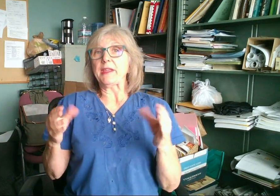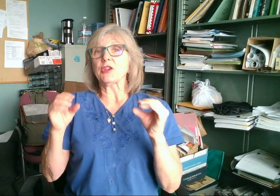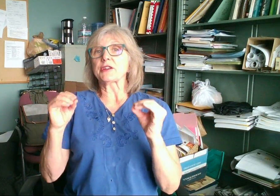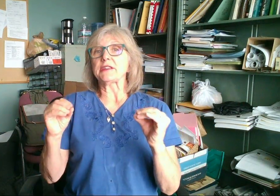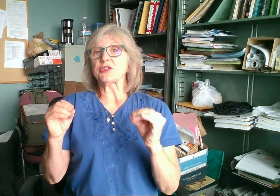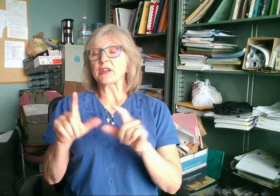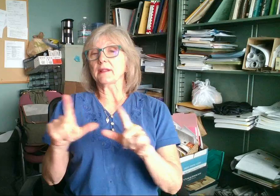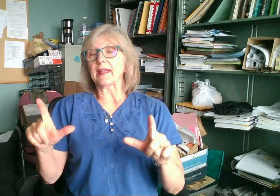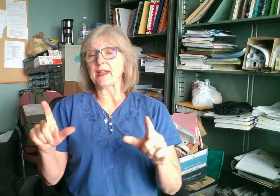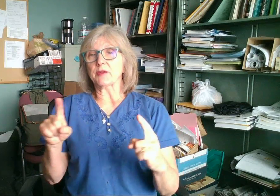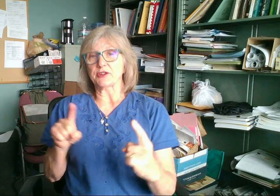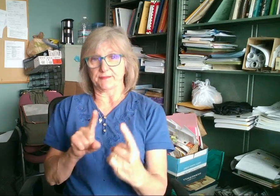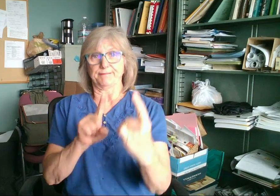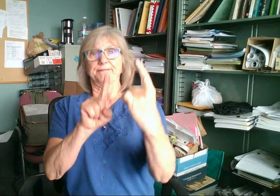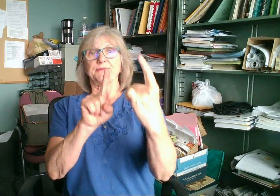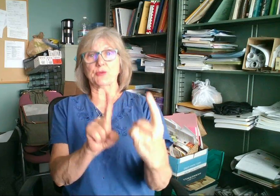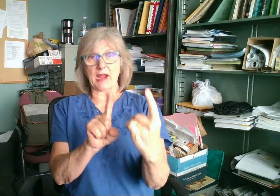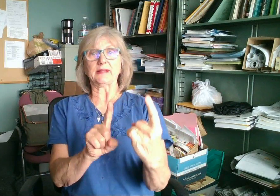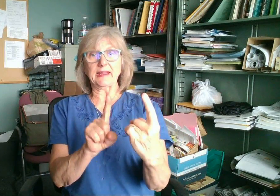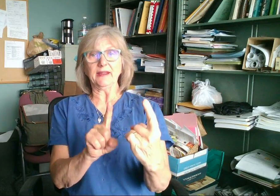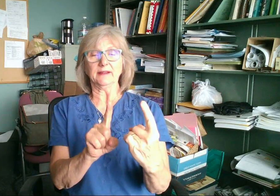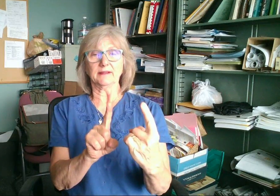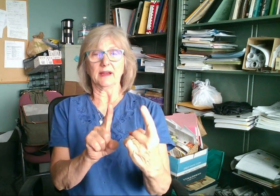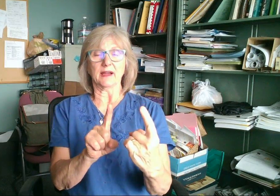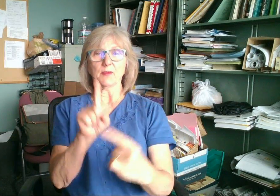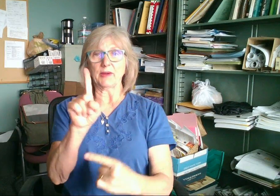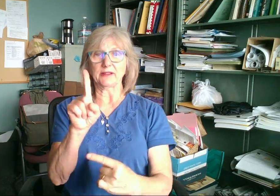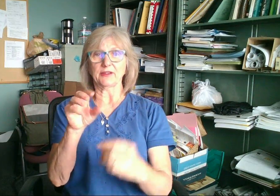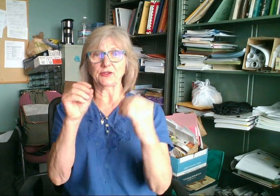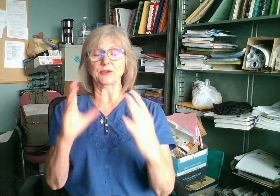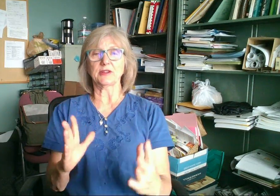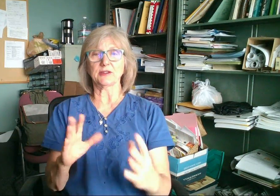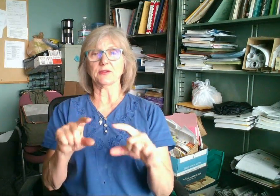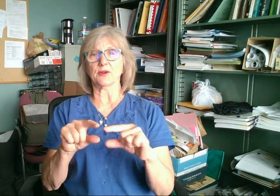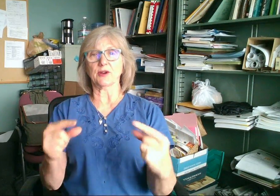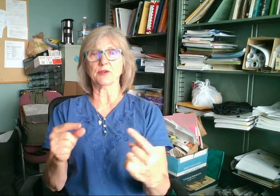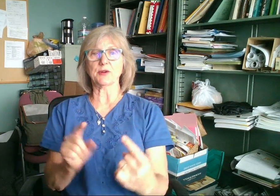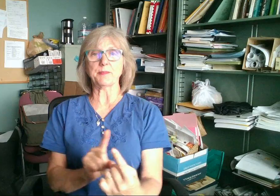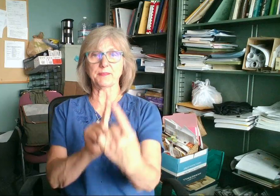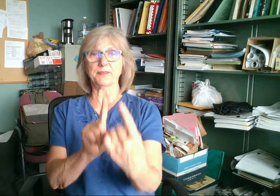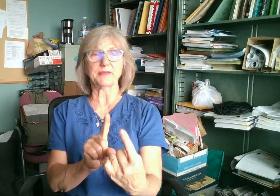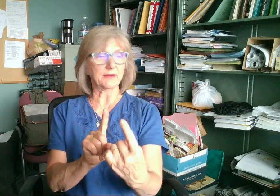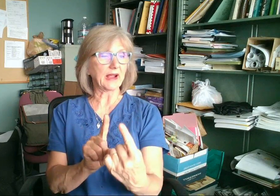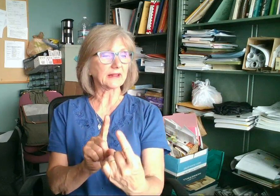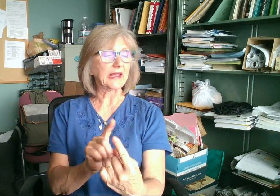maybe you're teaching language directly, one student or a group